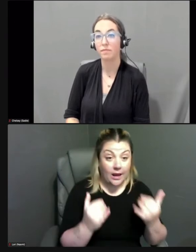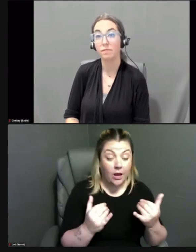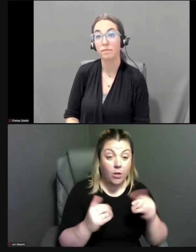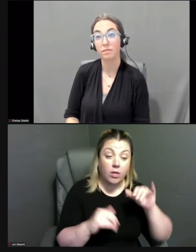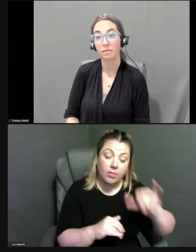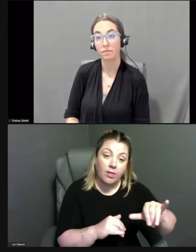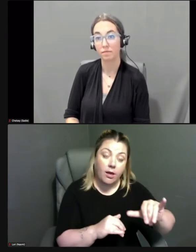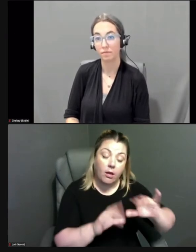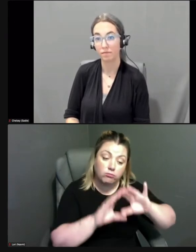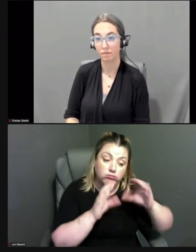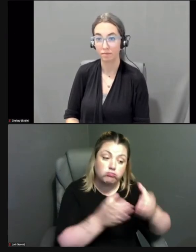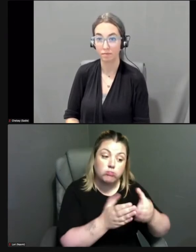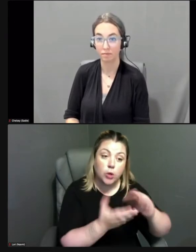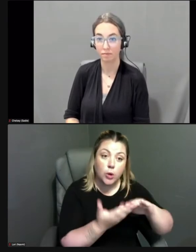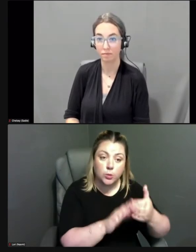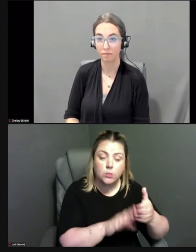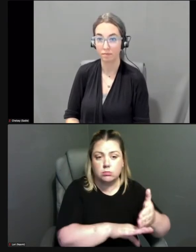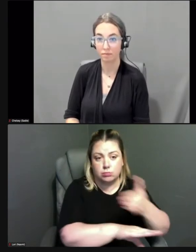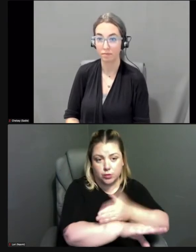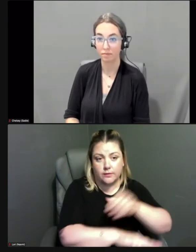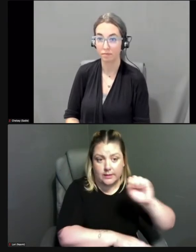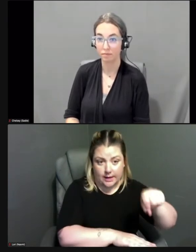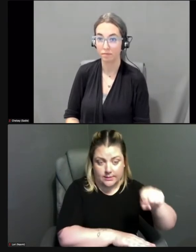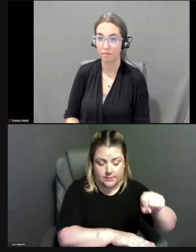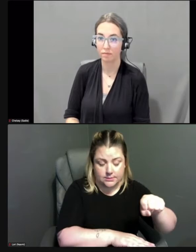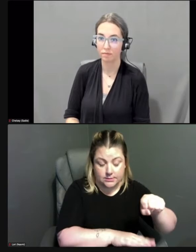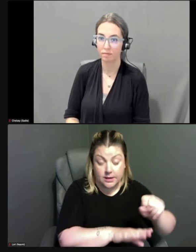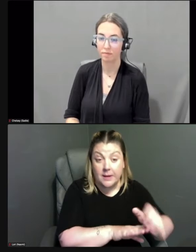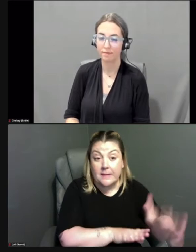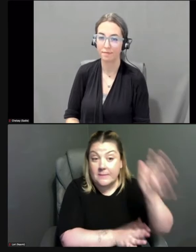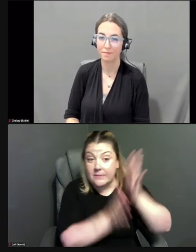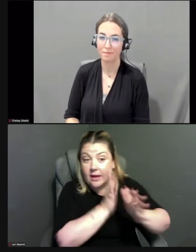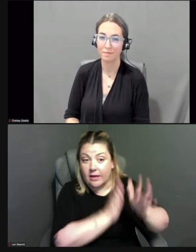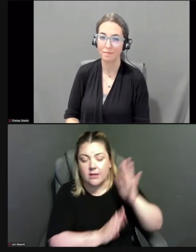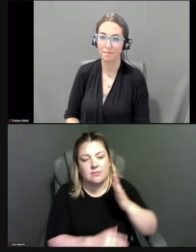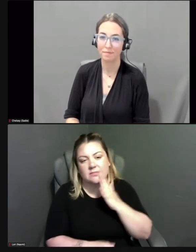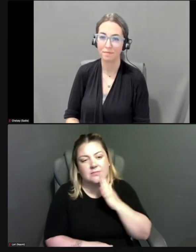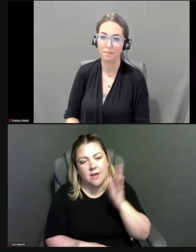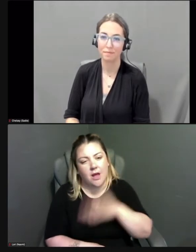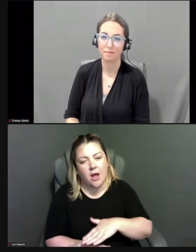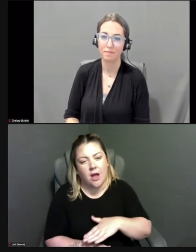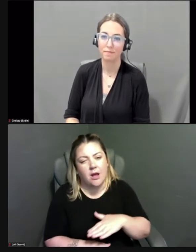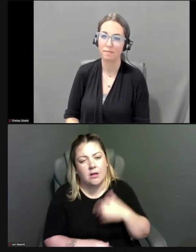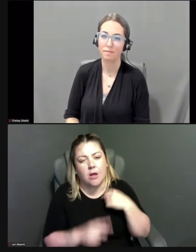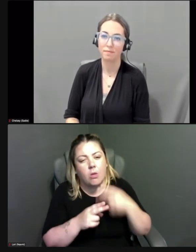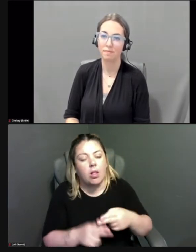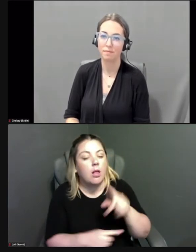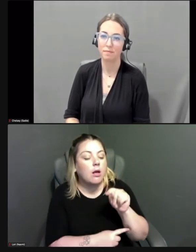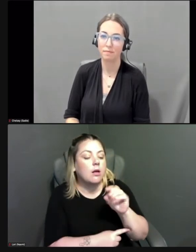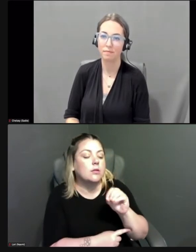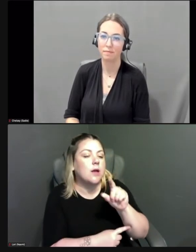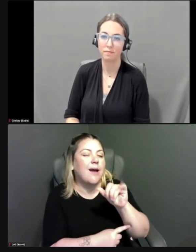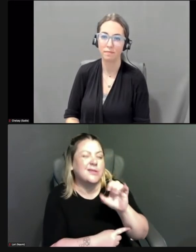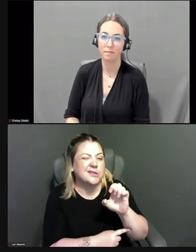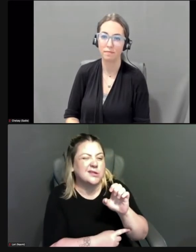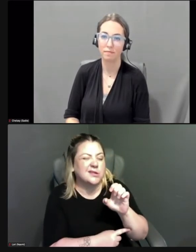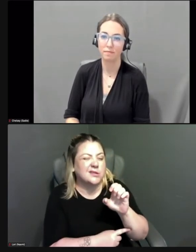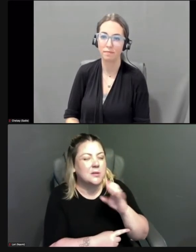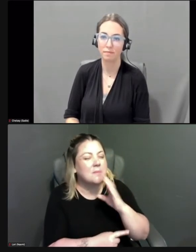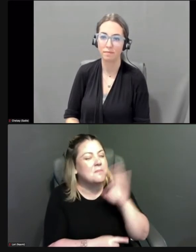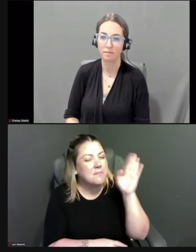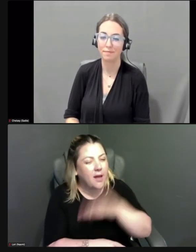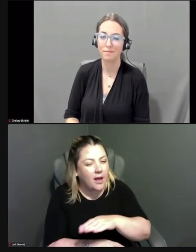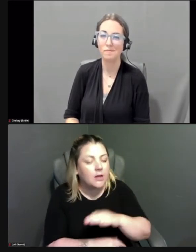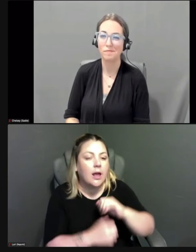great, was not. It was pretty toxic. Oh. In terms of like